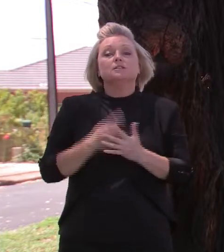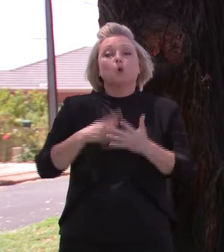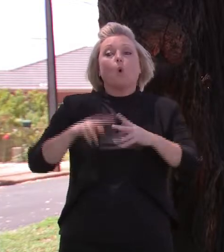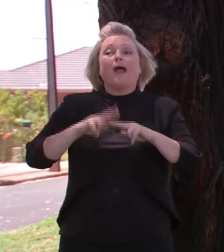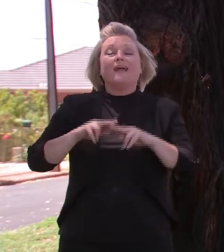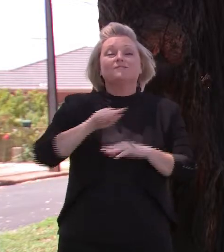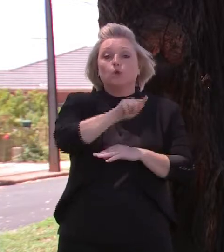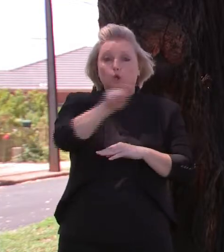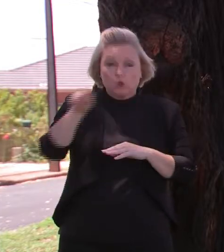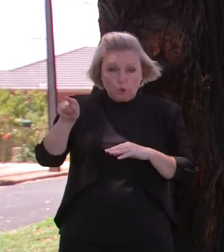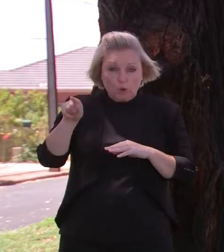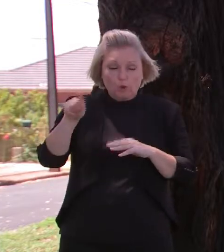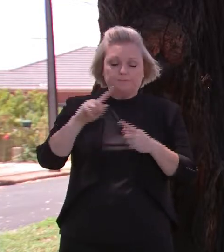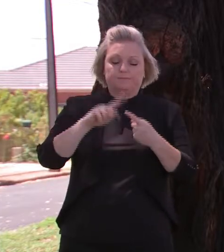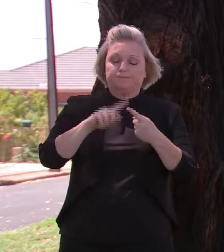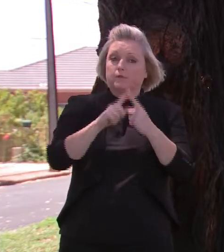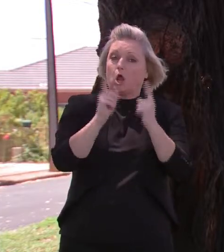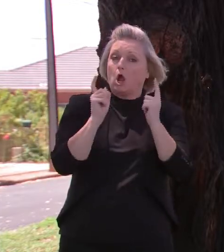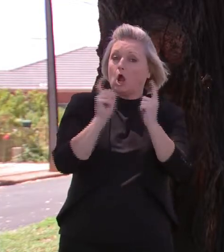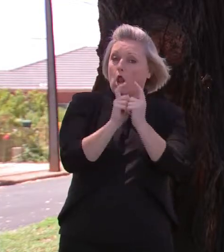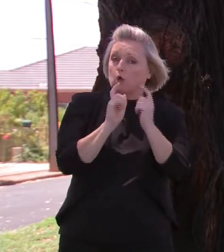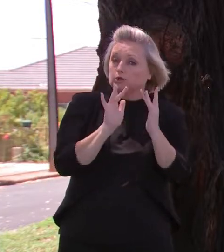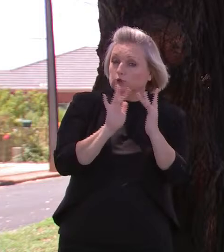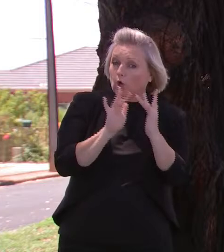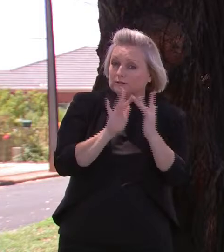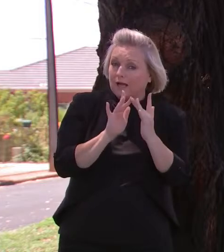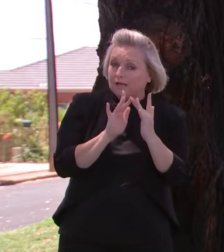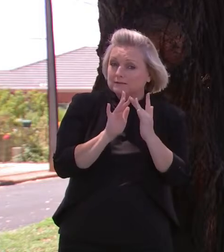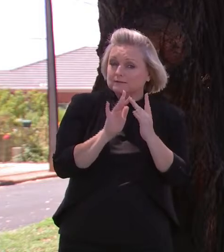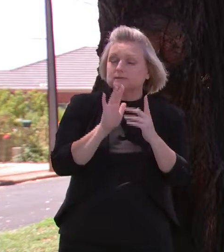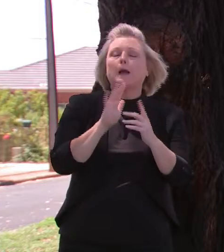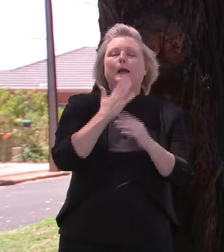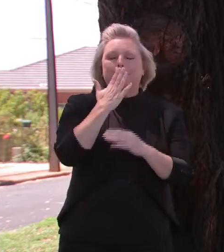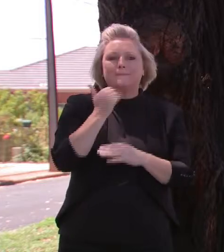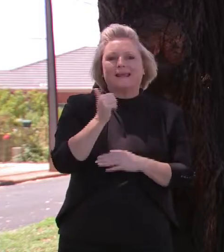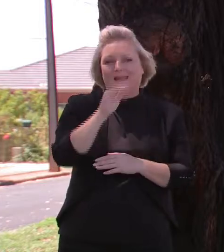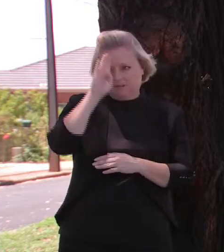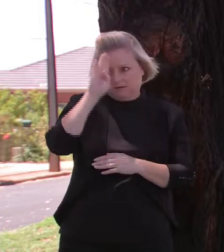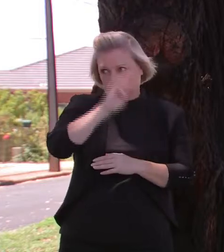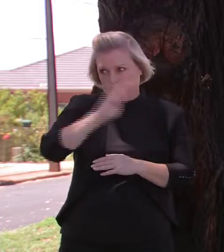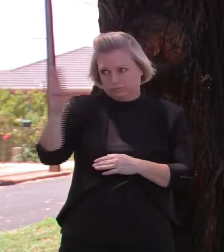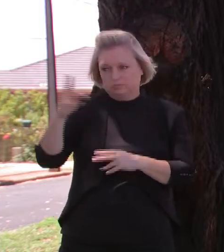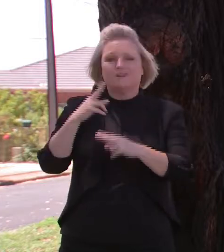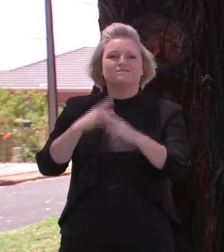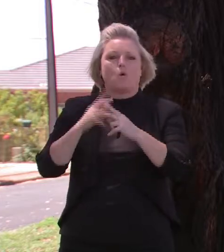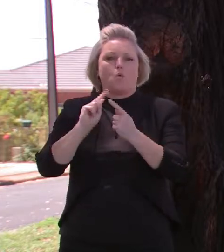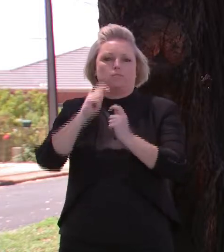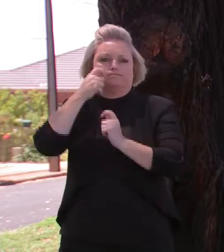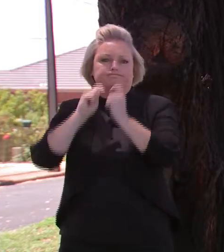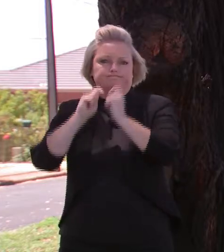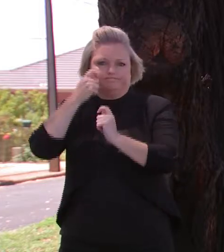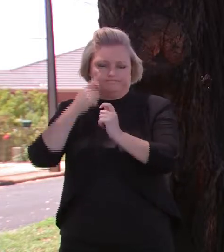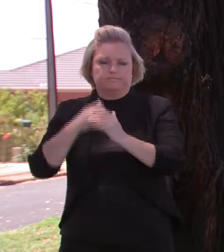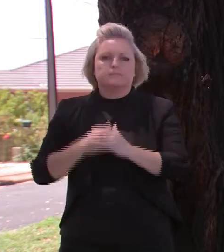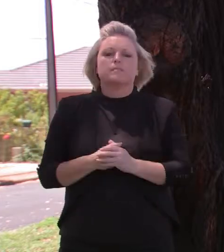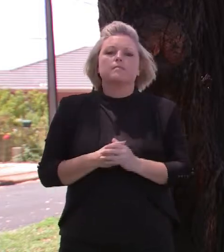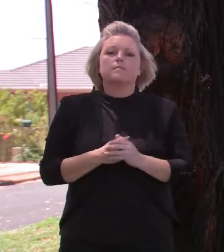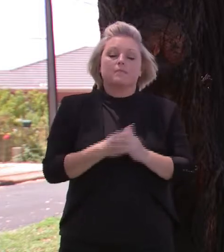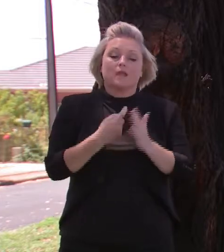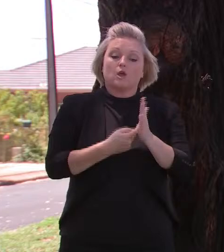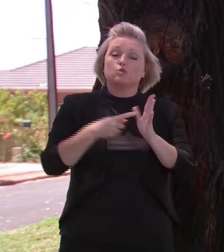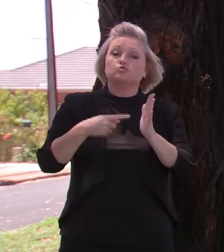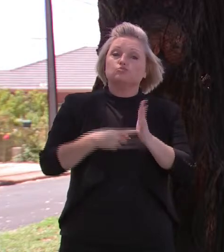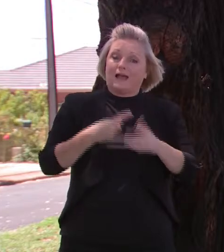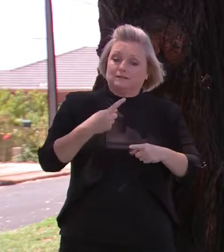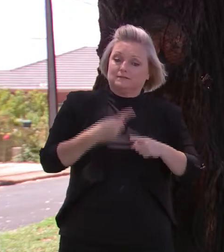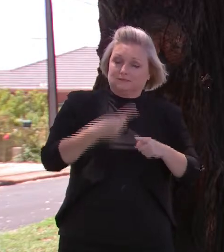be close contacts is go and have that PCR test rather than the rat test. The PCR test is readily available. The turnaround